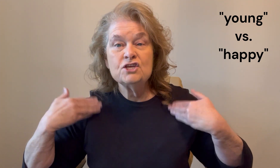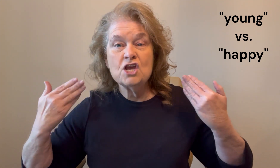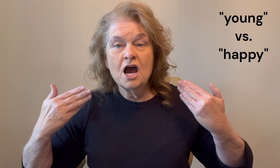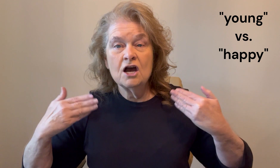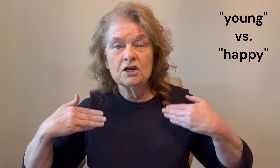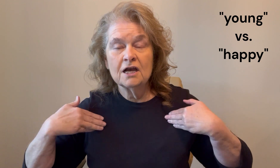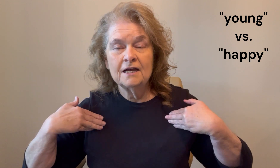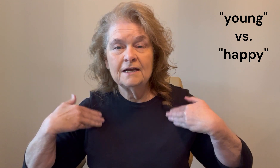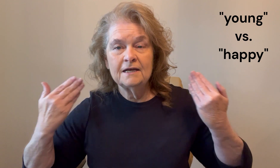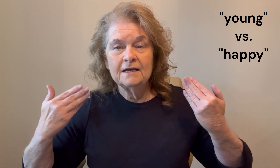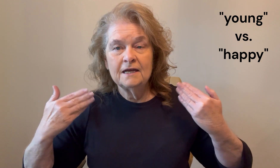Young